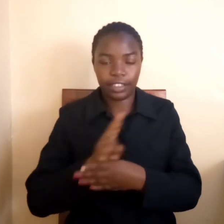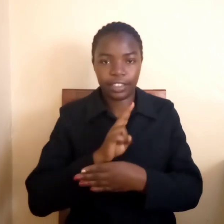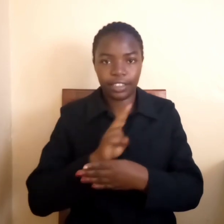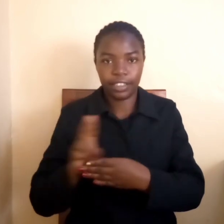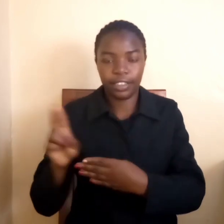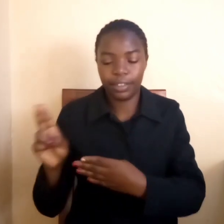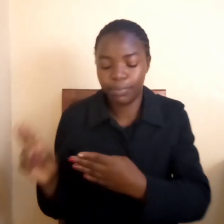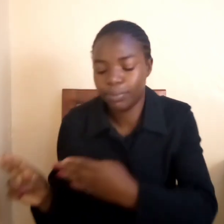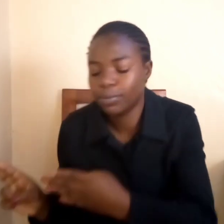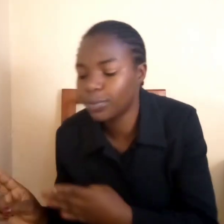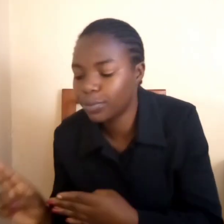utilize,